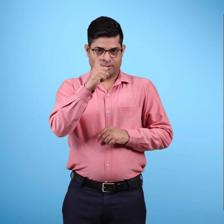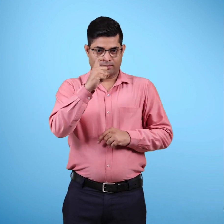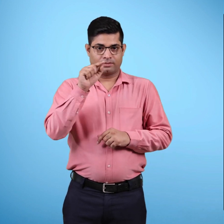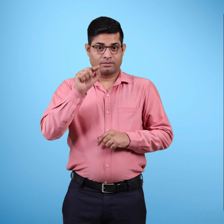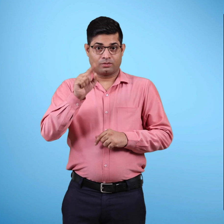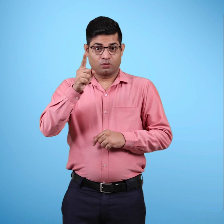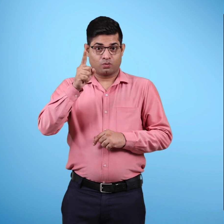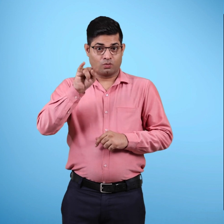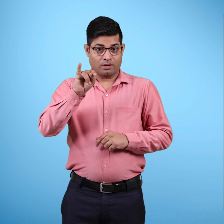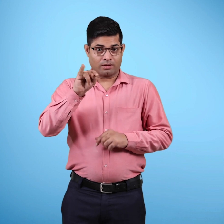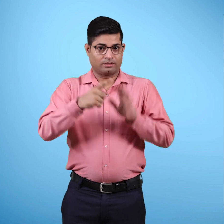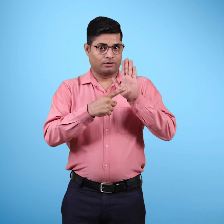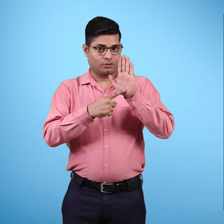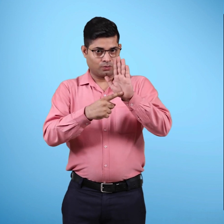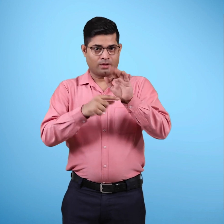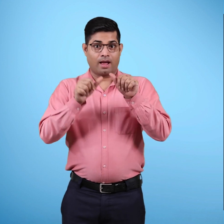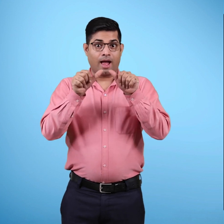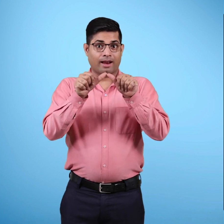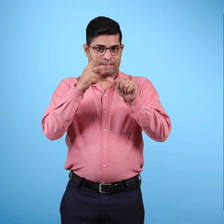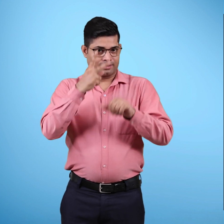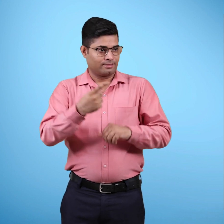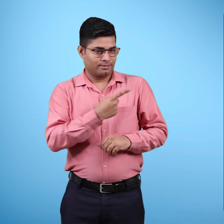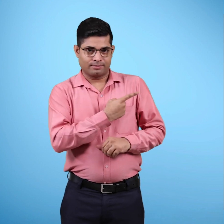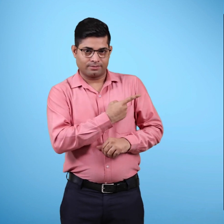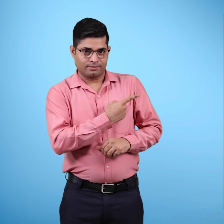Activity 8. Study figure 7.16a